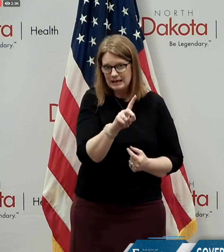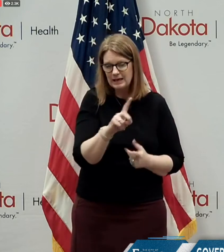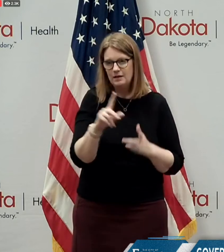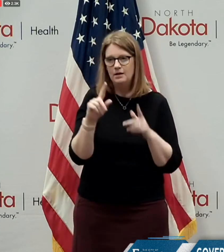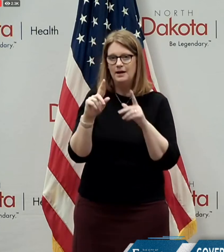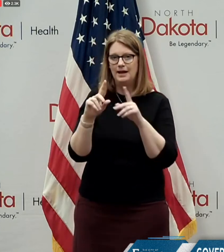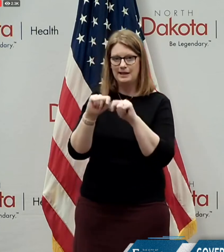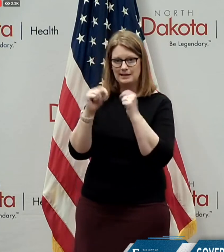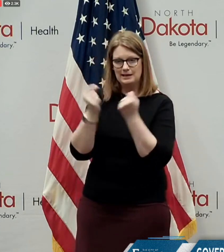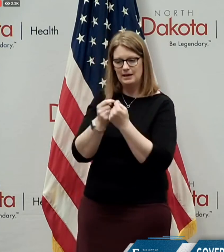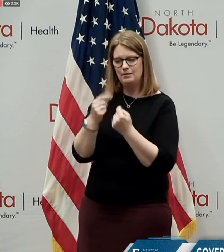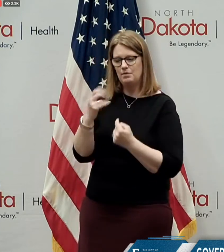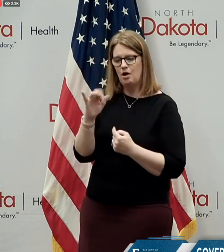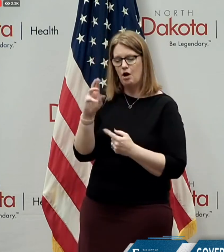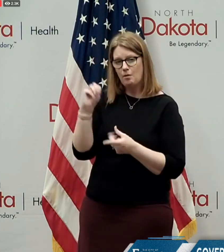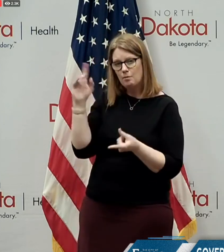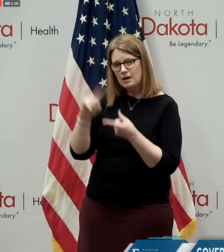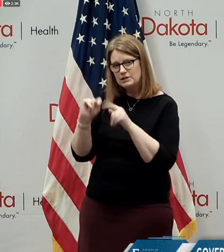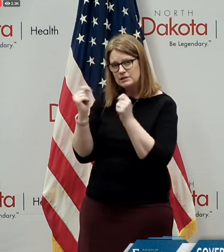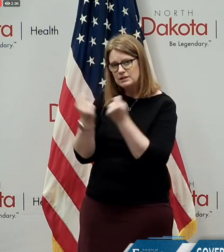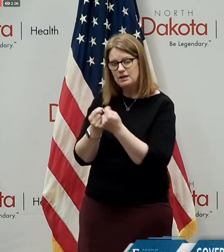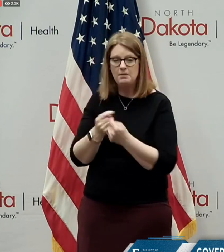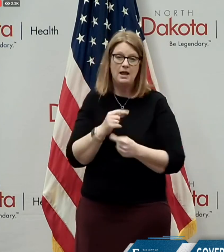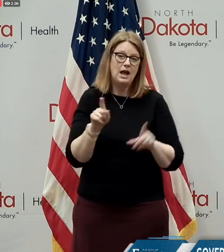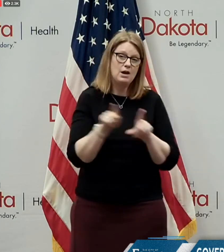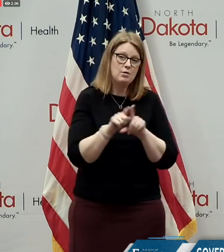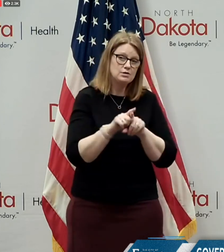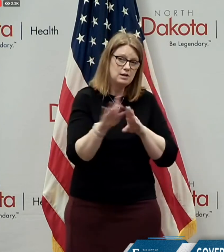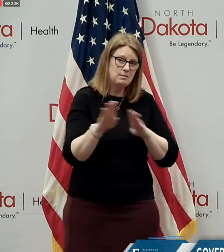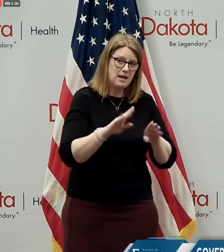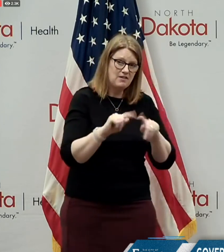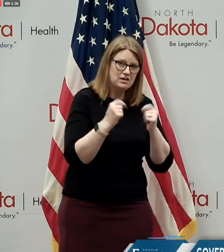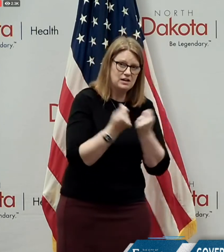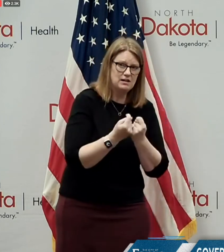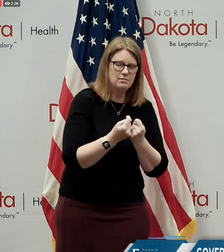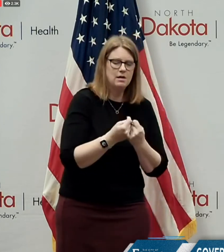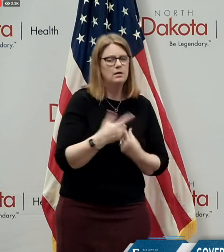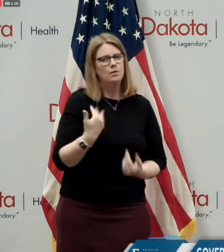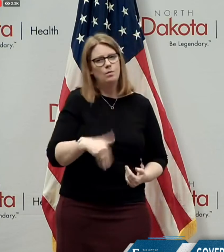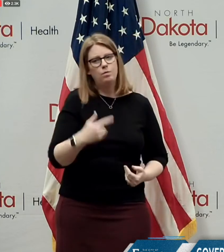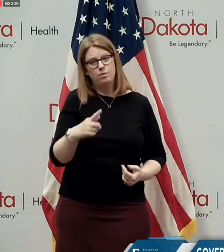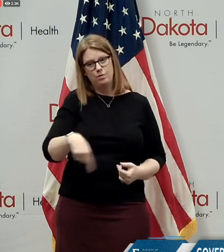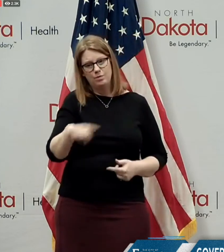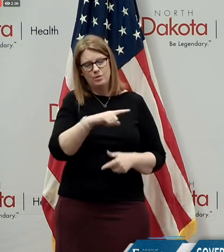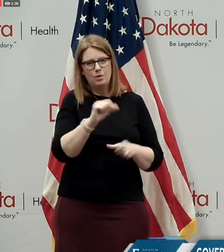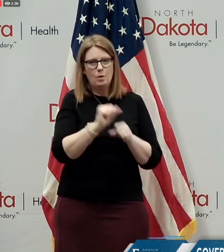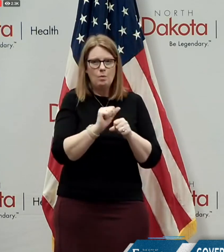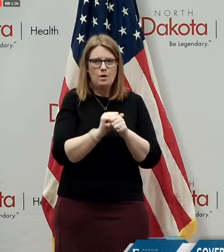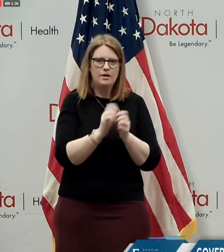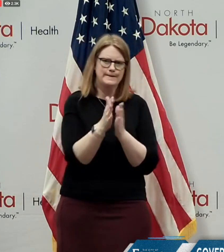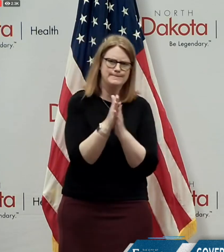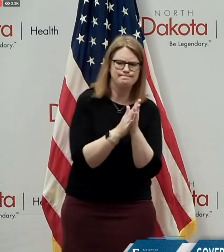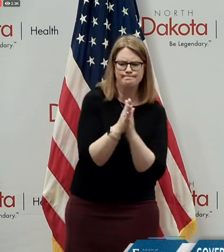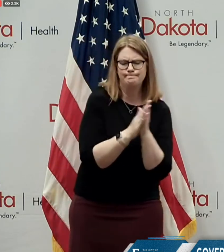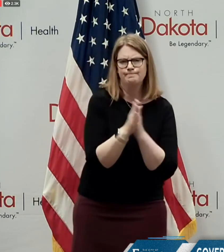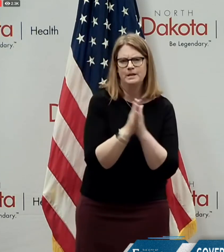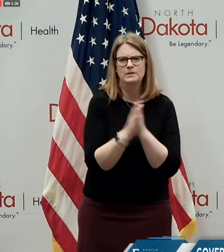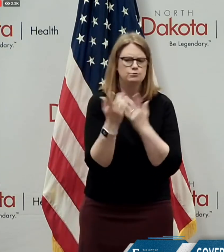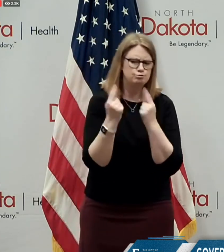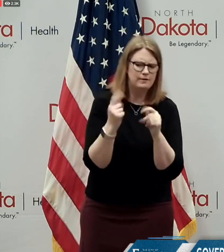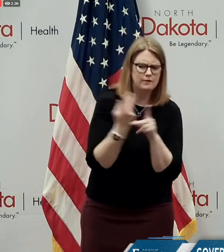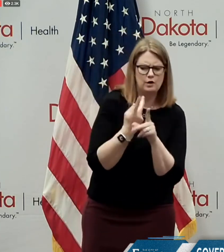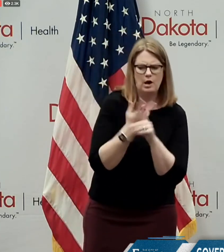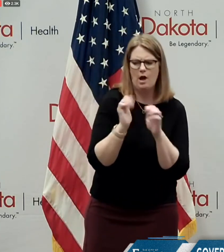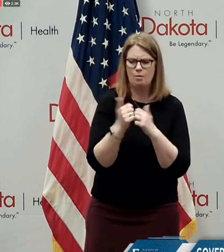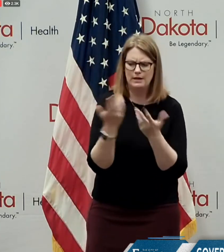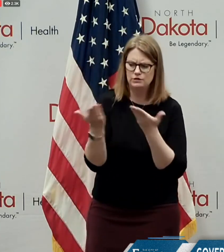Reduction team and the North Dakota Behavioral Health team for all their innovation, all their passion to so smartly serve all North Dakotans, even those